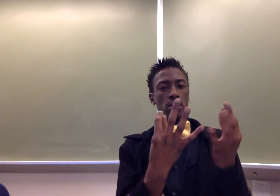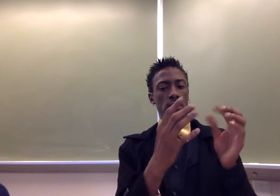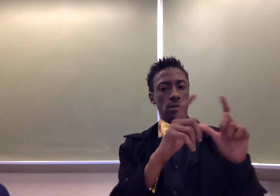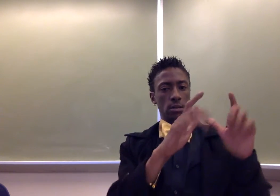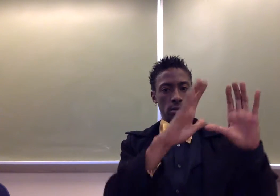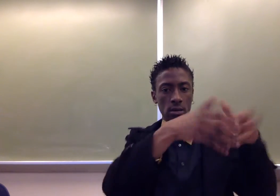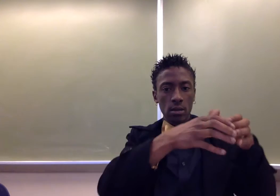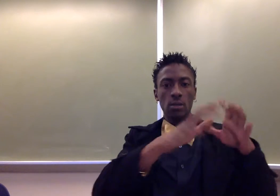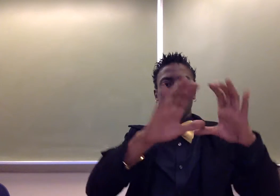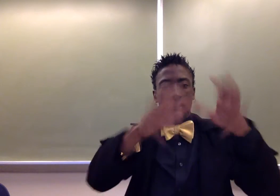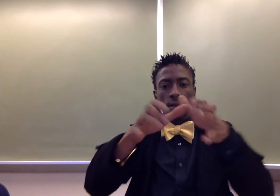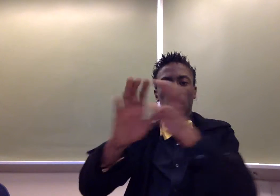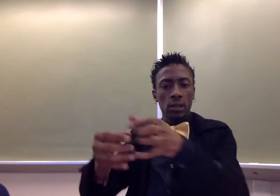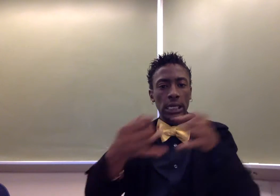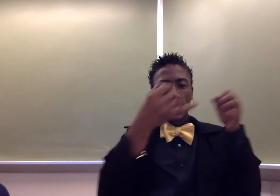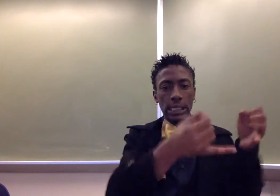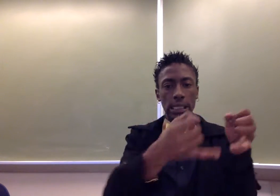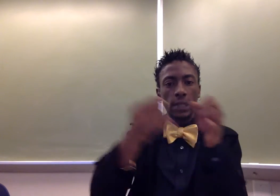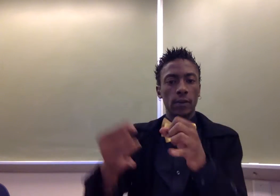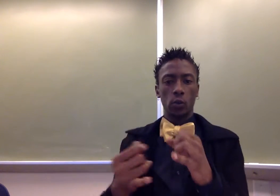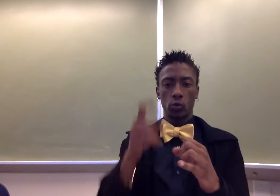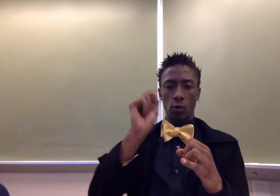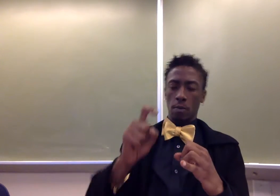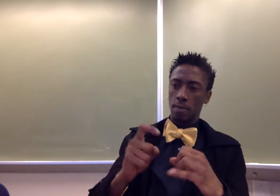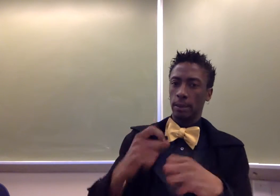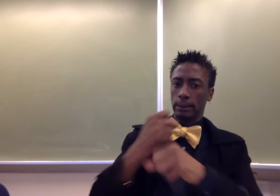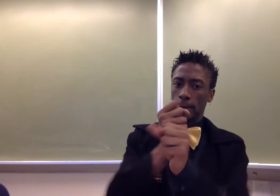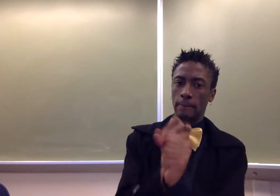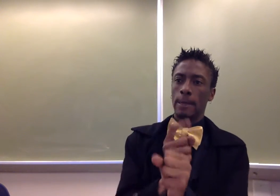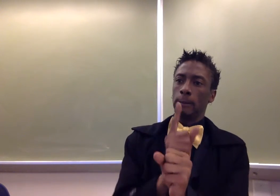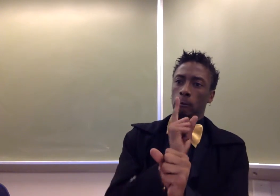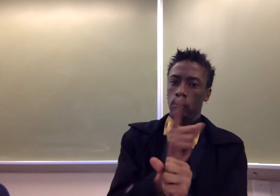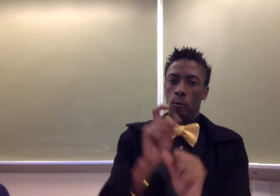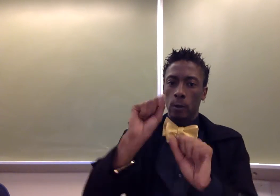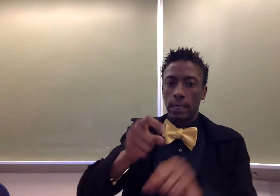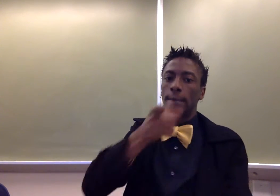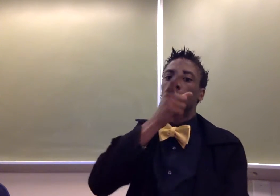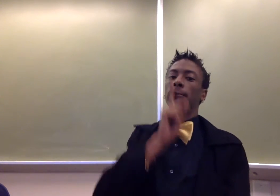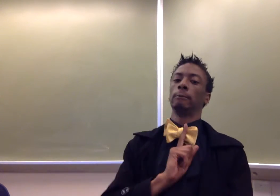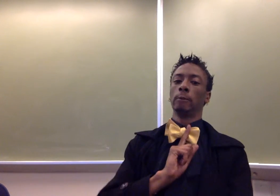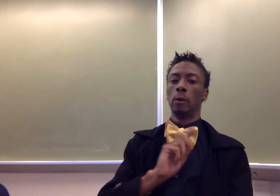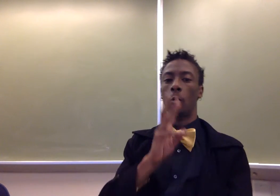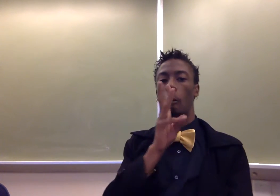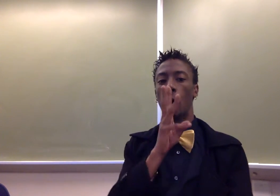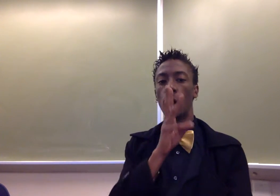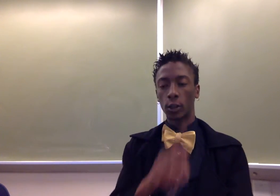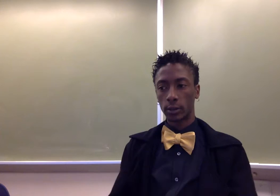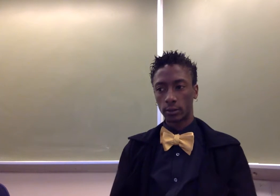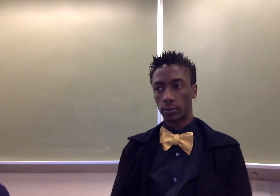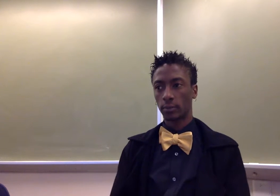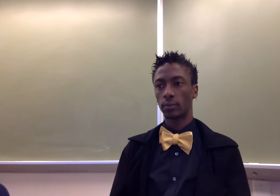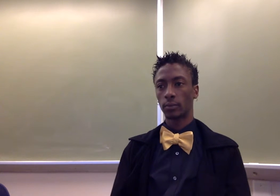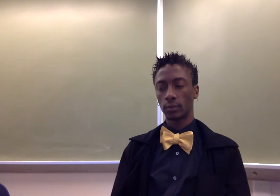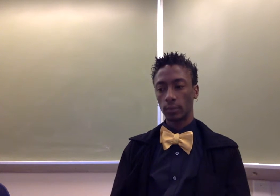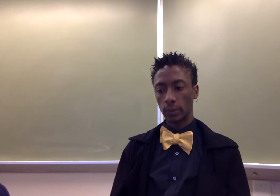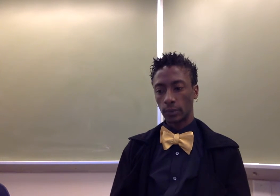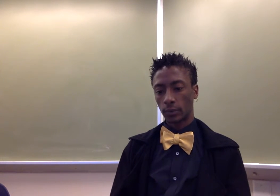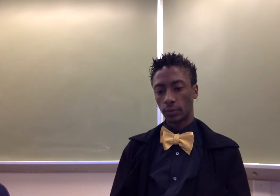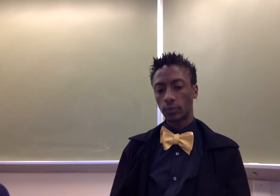do to make sure that my water is tolerable? When I think of little babies, and I know that